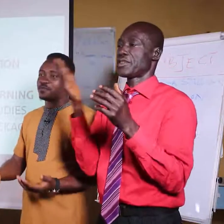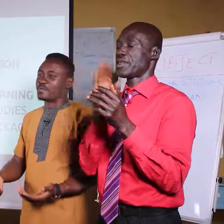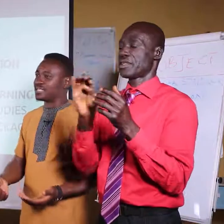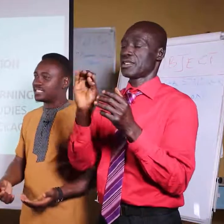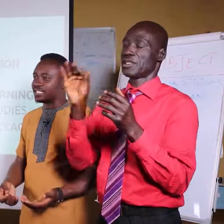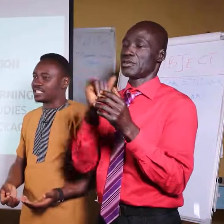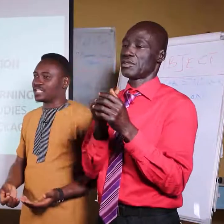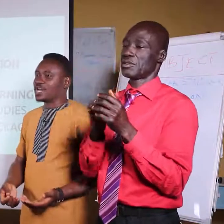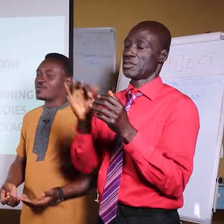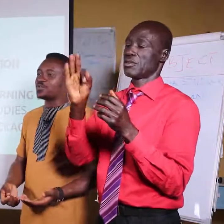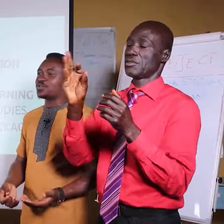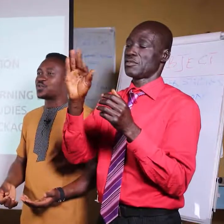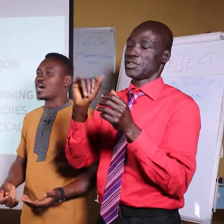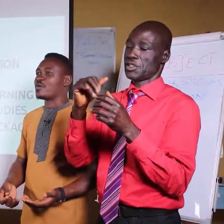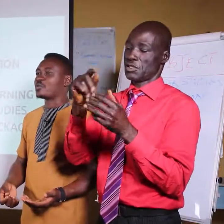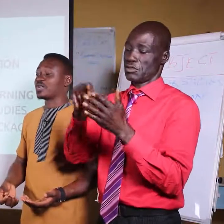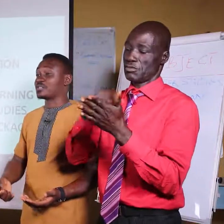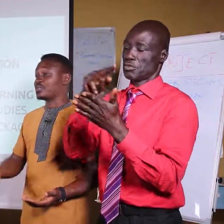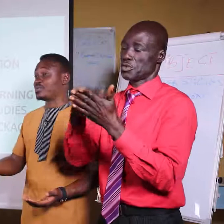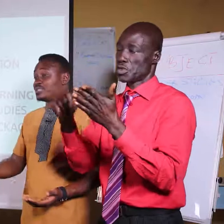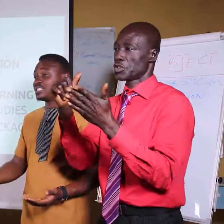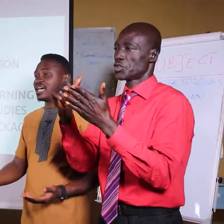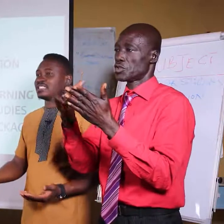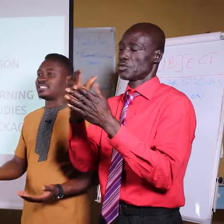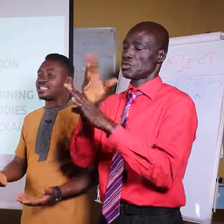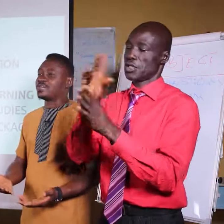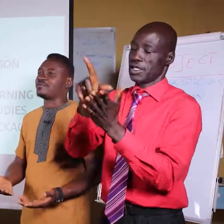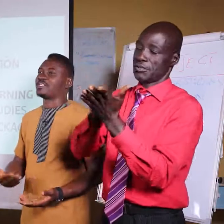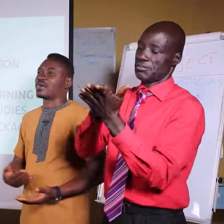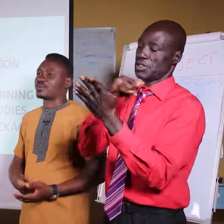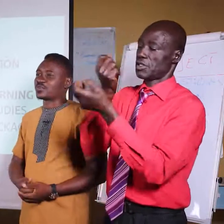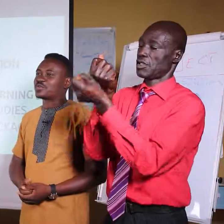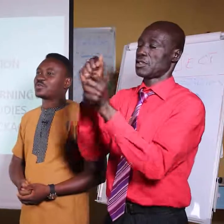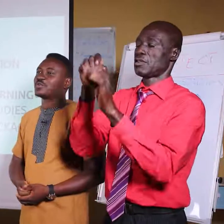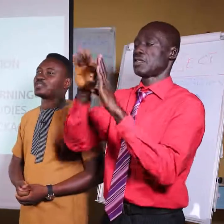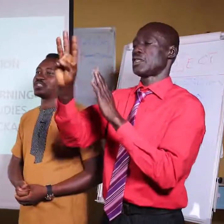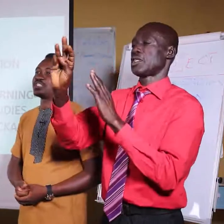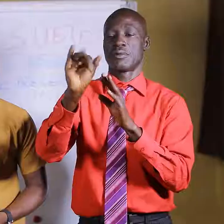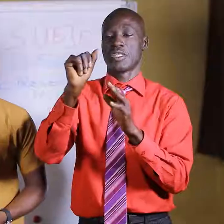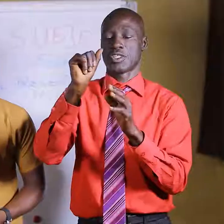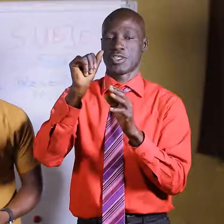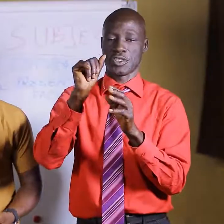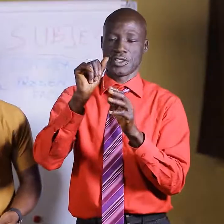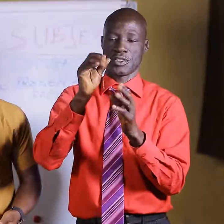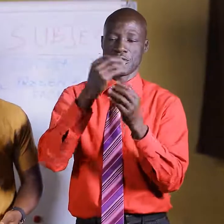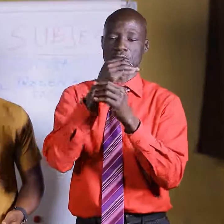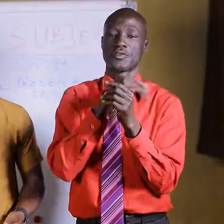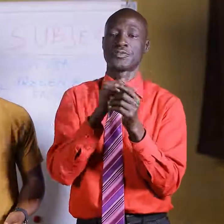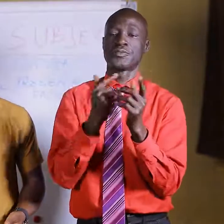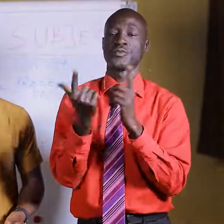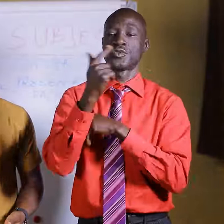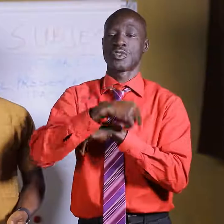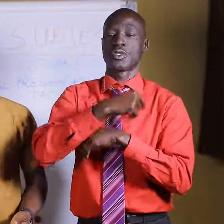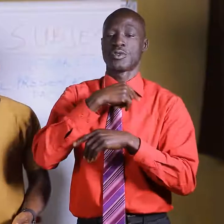and formatting. We saw how we could actually print and save in Microsoft Office. So today we're going